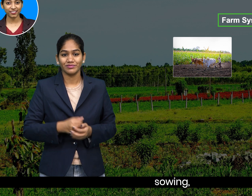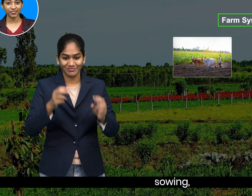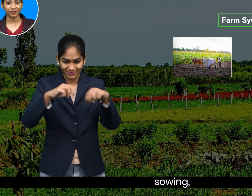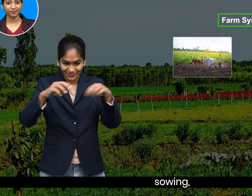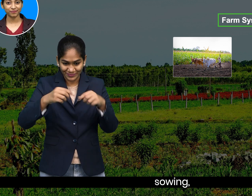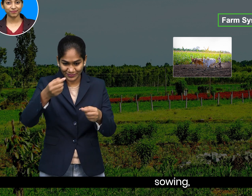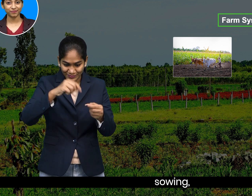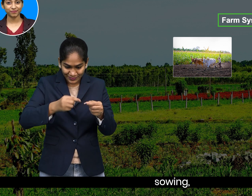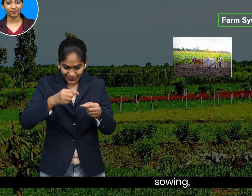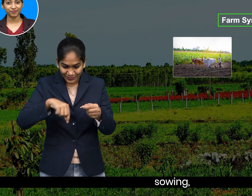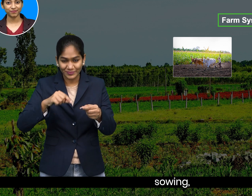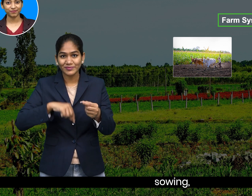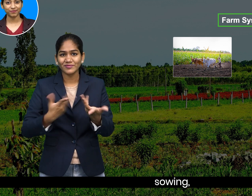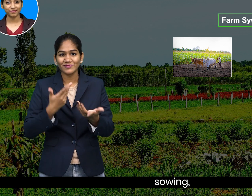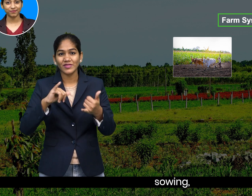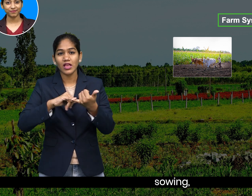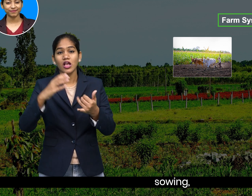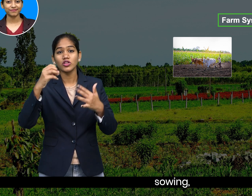sowing,